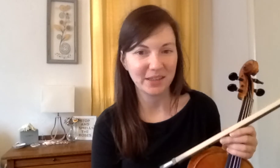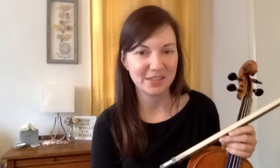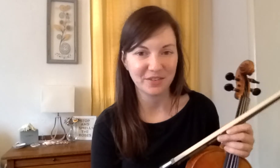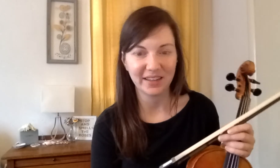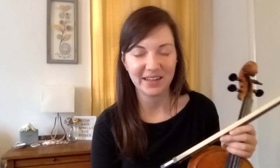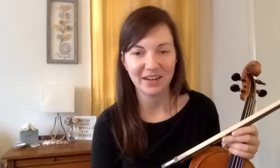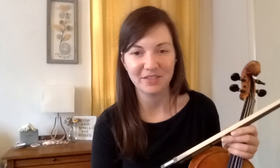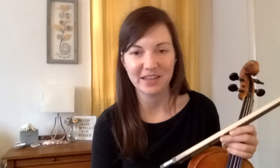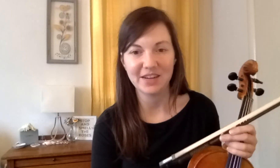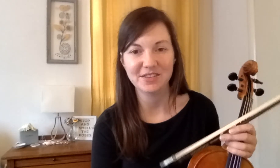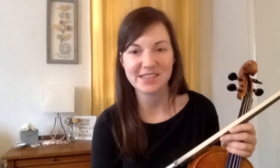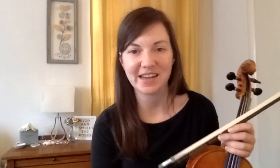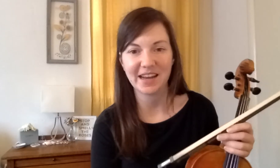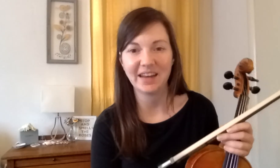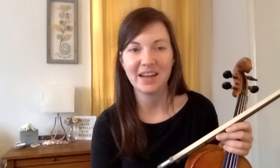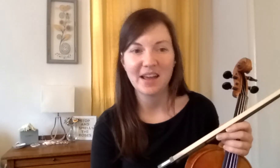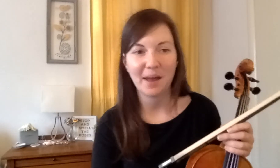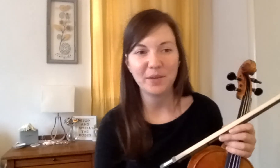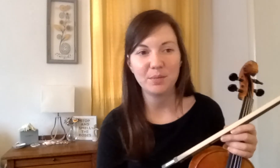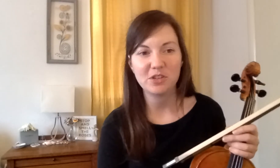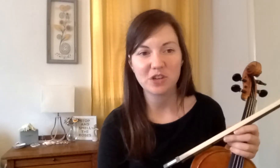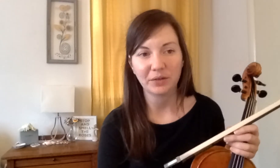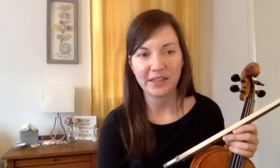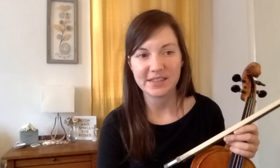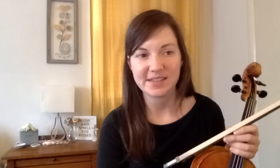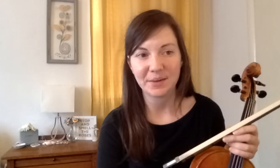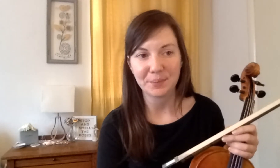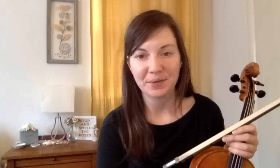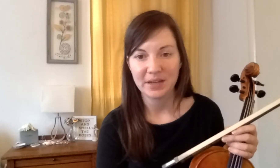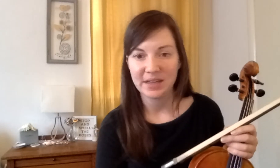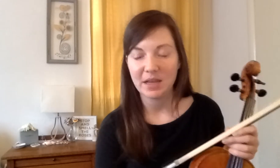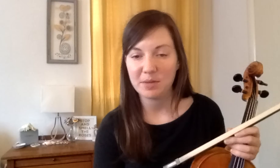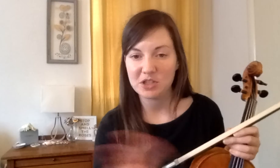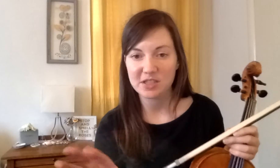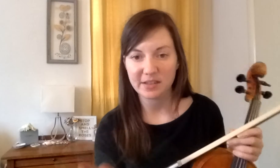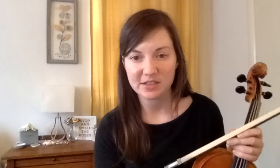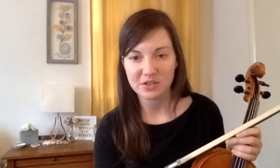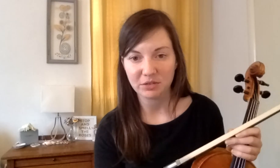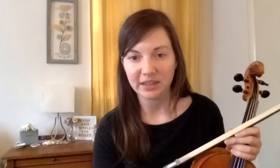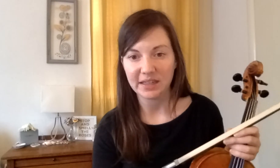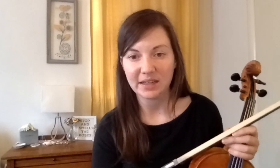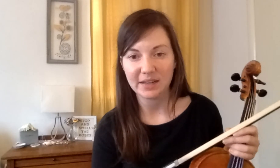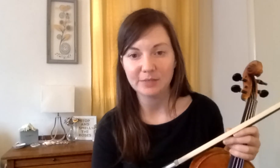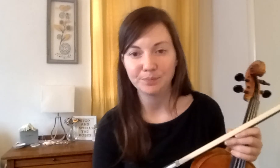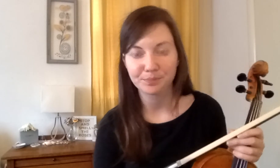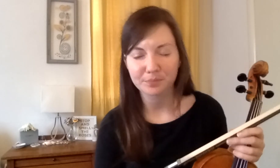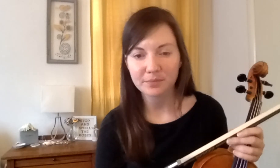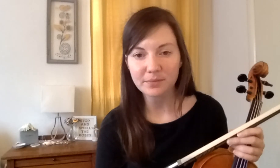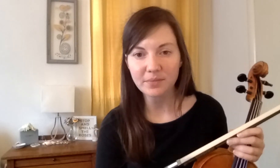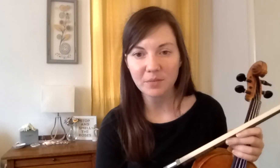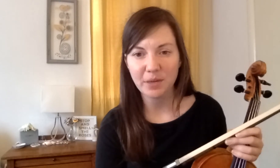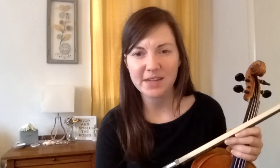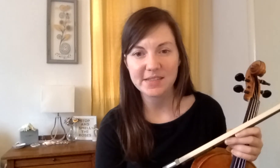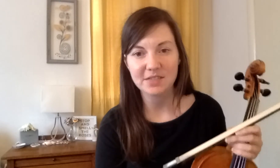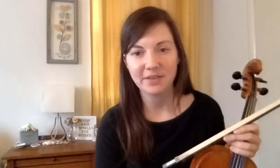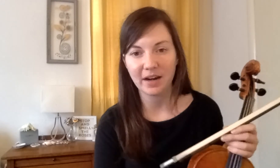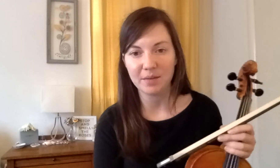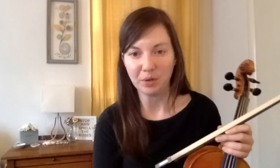different in our videos, and I'm going to be showing some images on the screen because it's a very